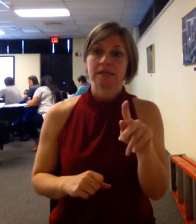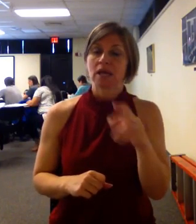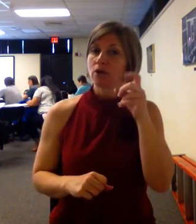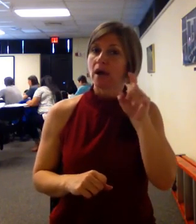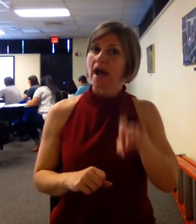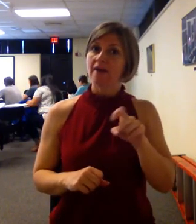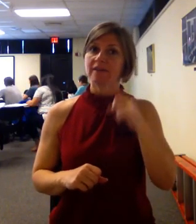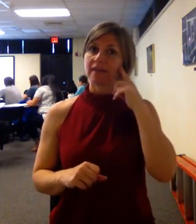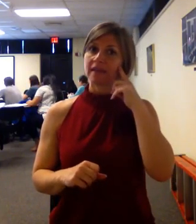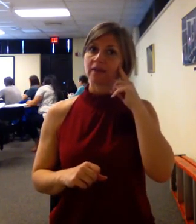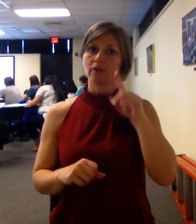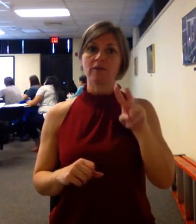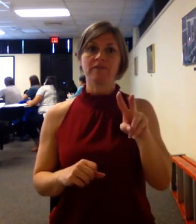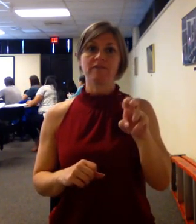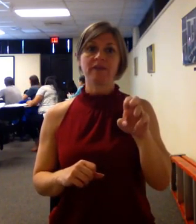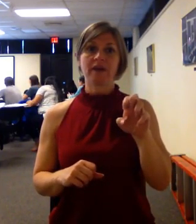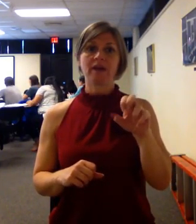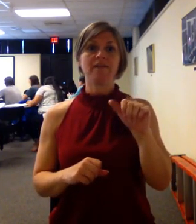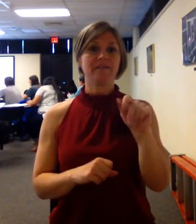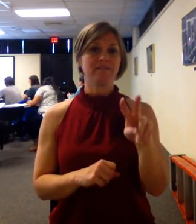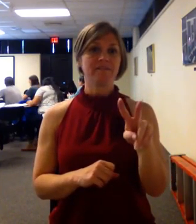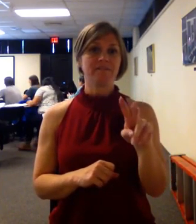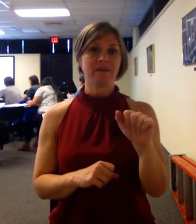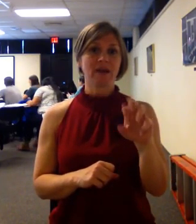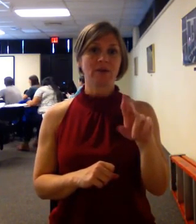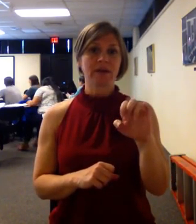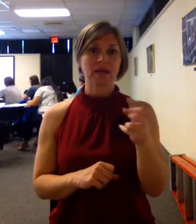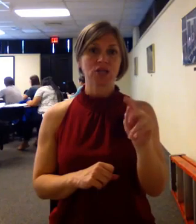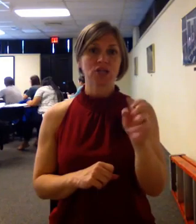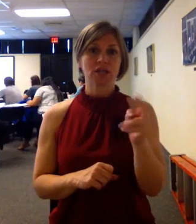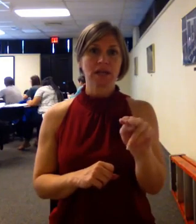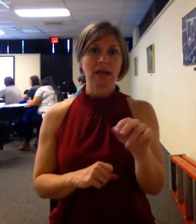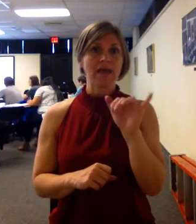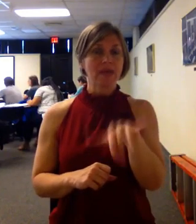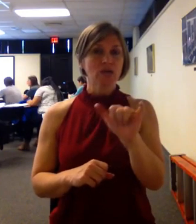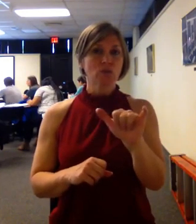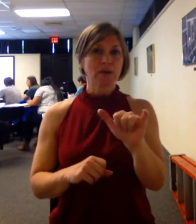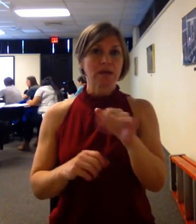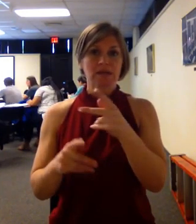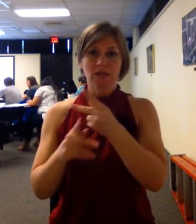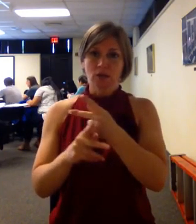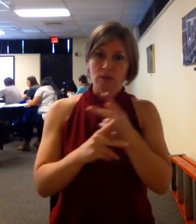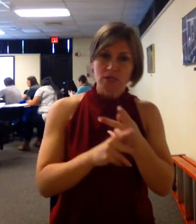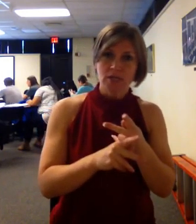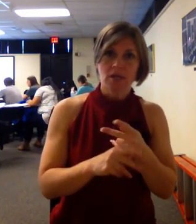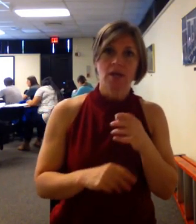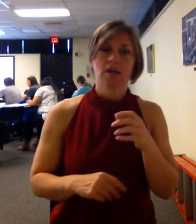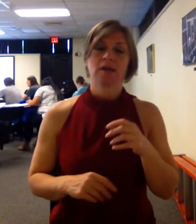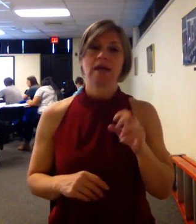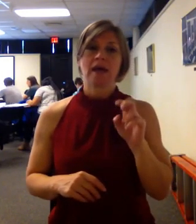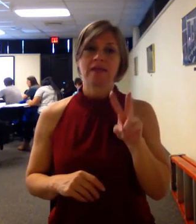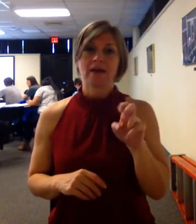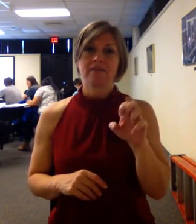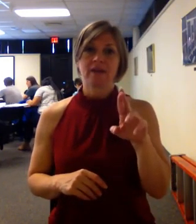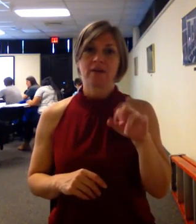of variation, and that would be one of the equations that you would be responsible for. So coefficient of variation is your standard